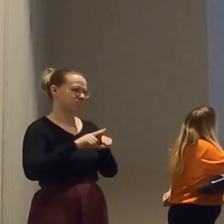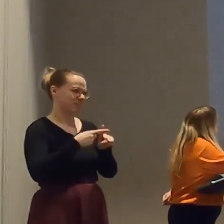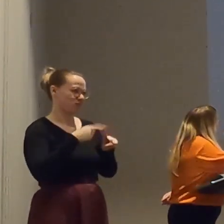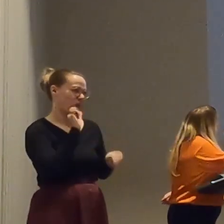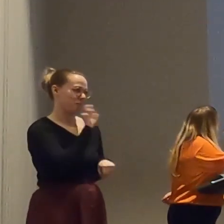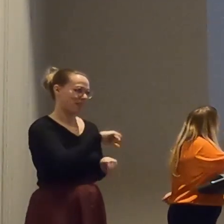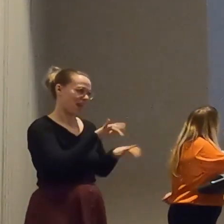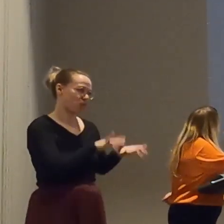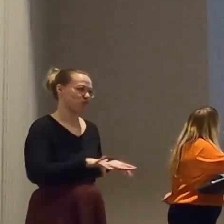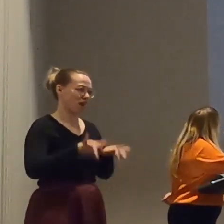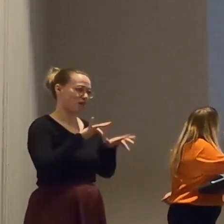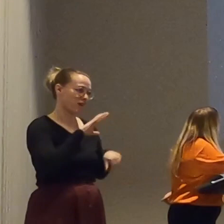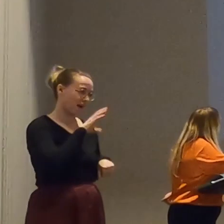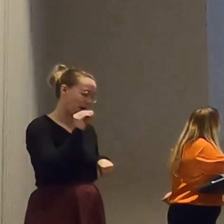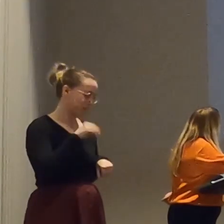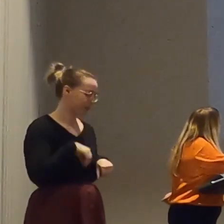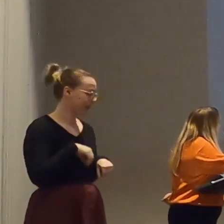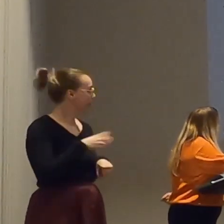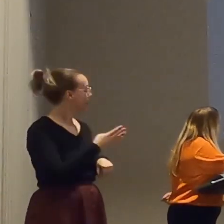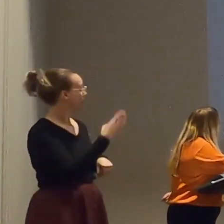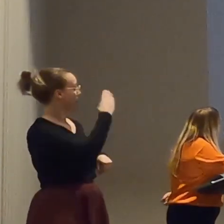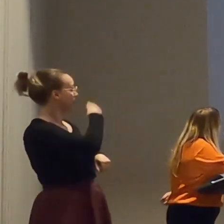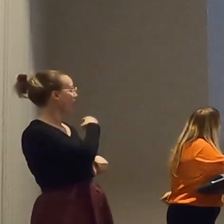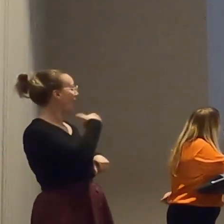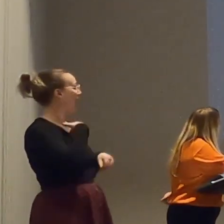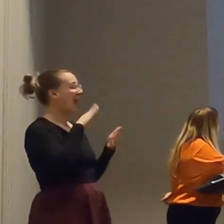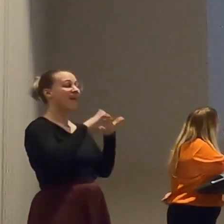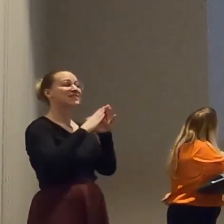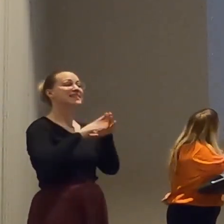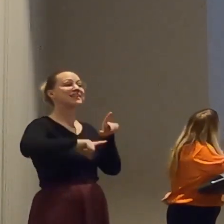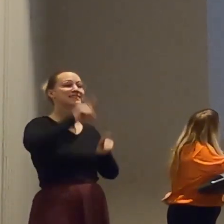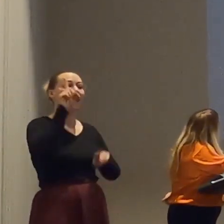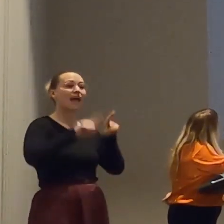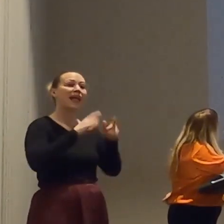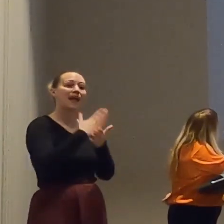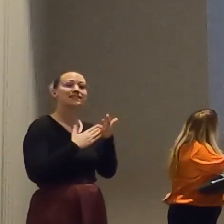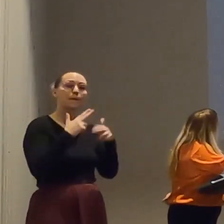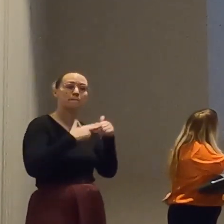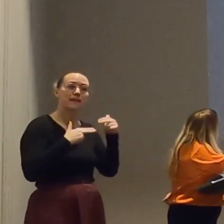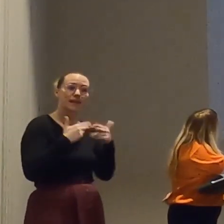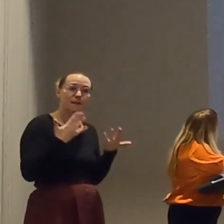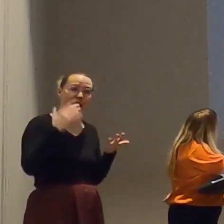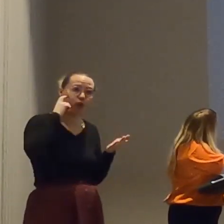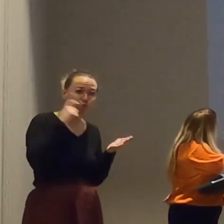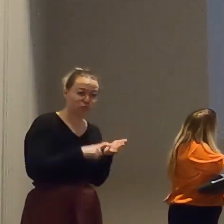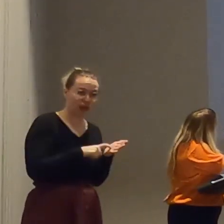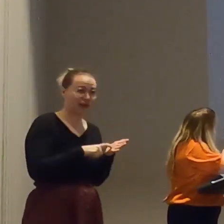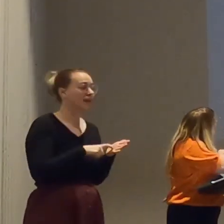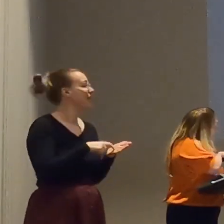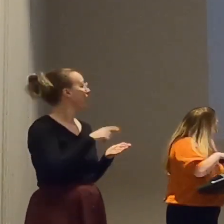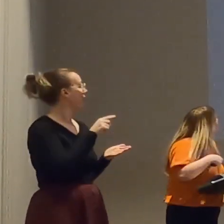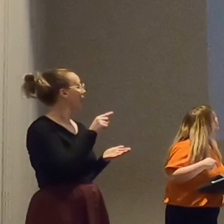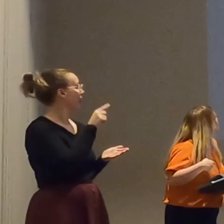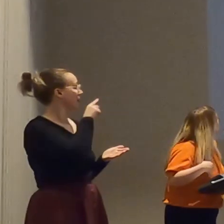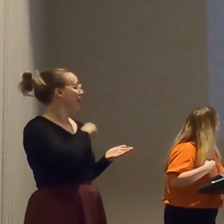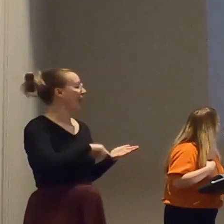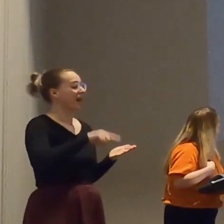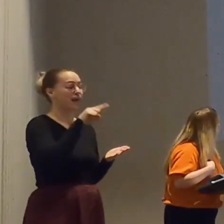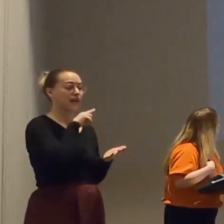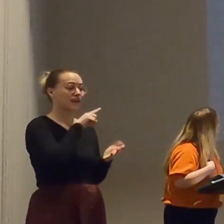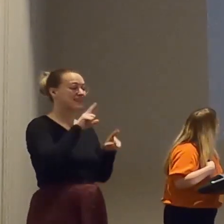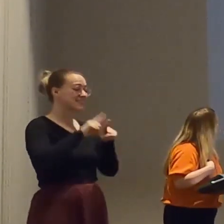the city's skyline with some buildings that you might recognize. And finally, Massey has incorporated all of these